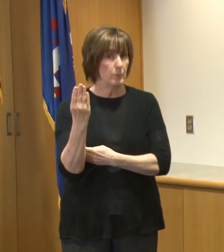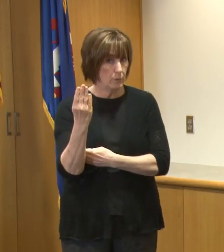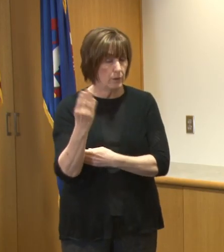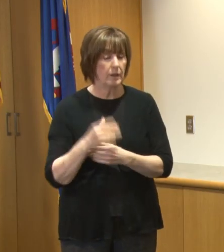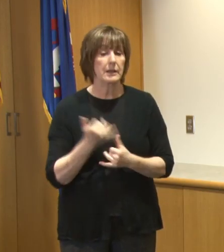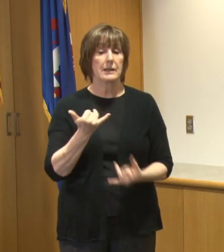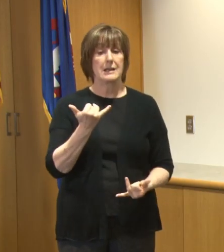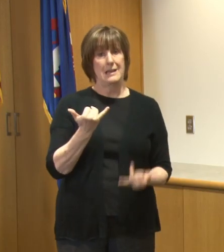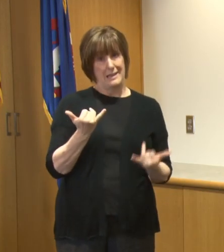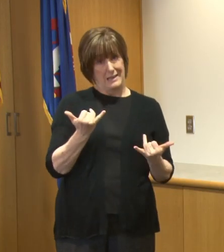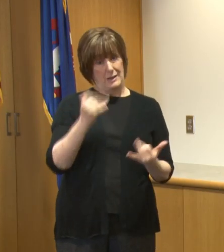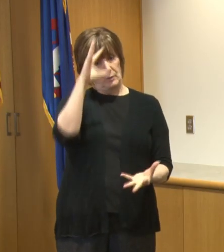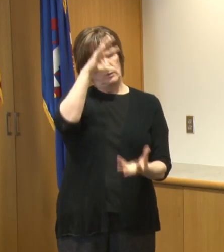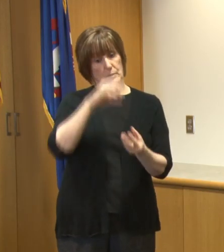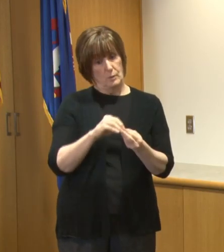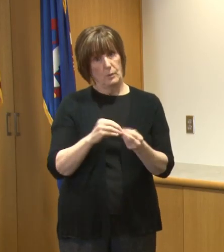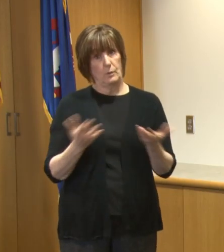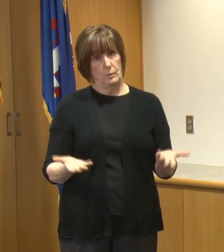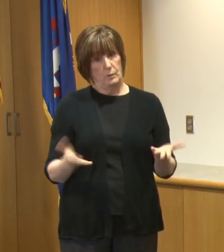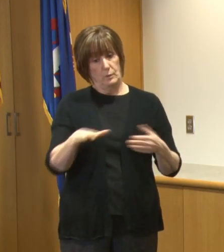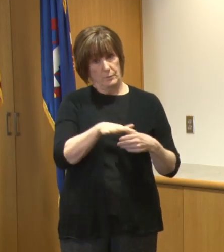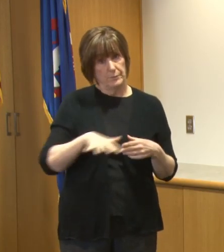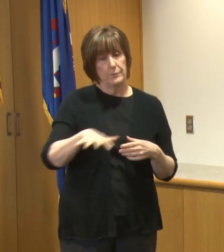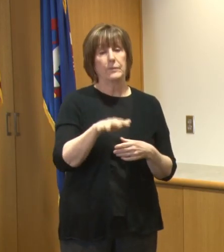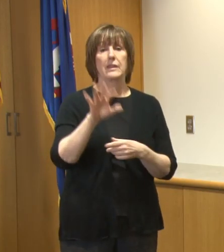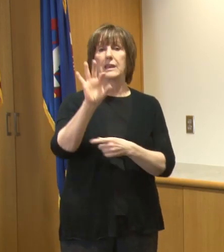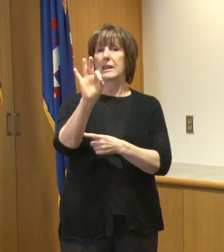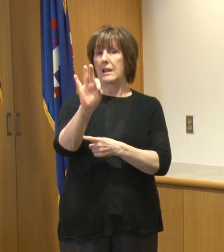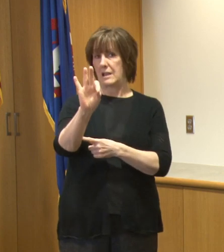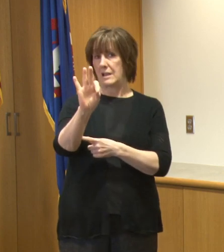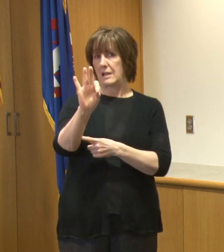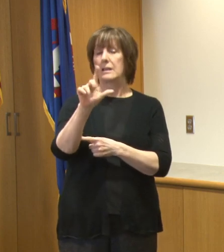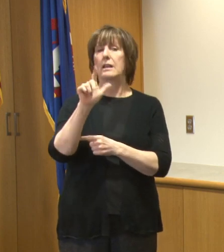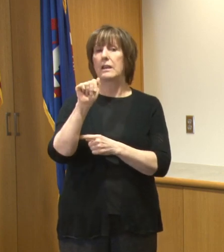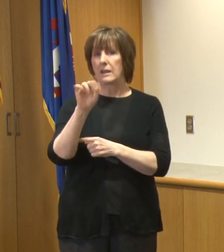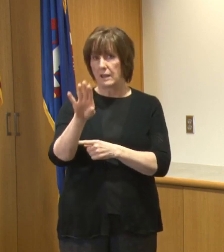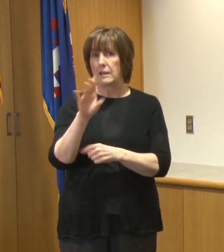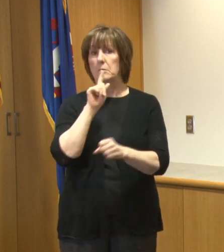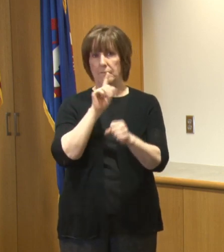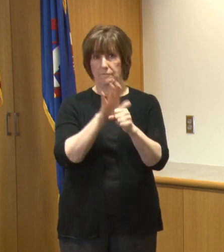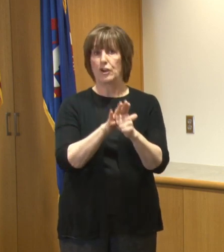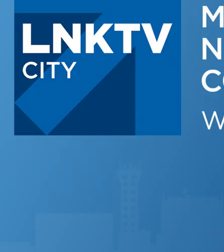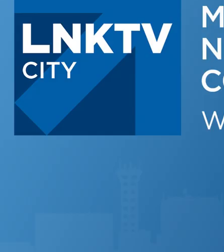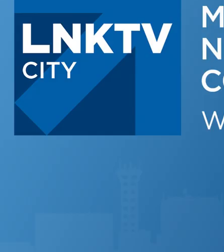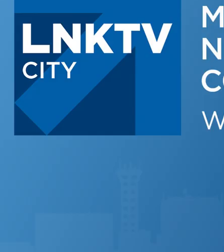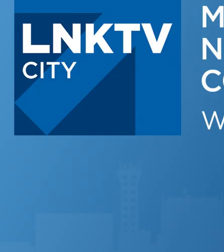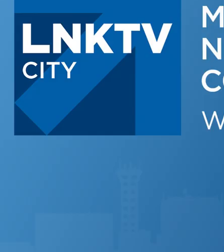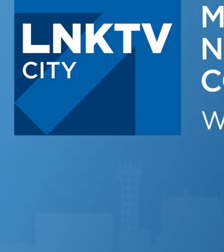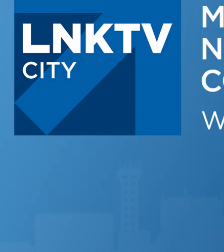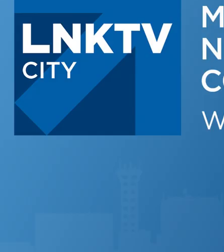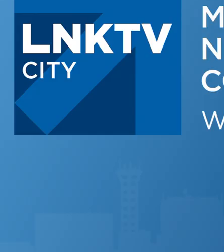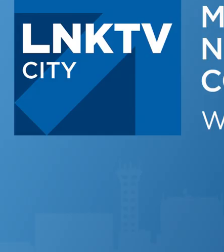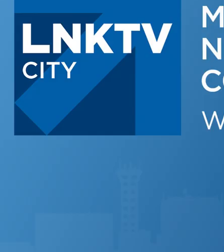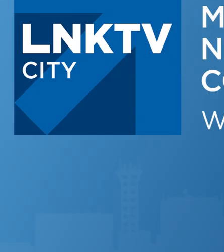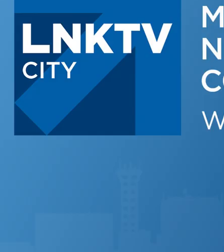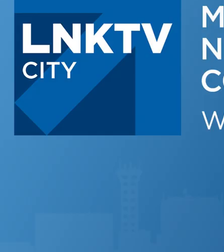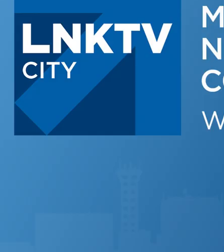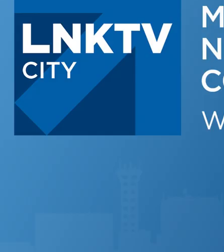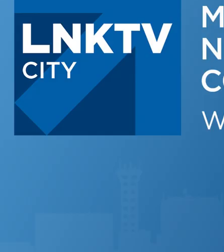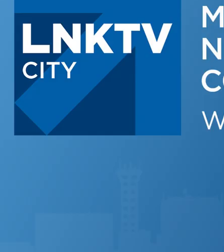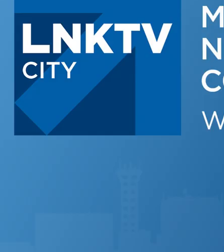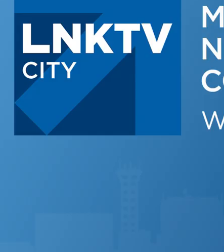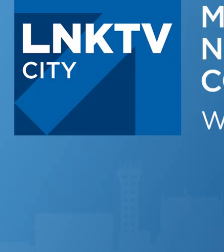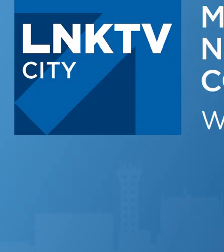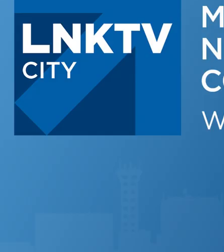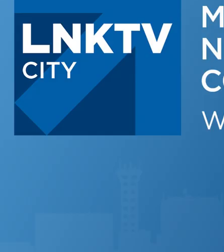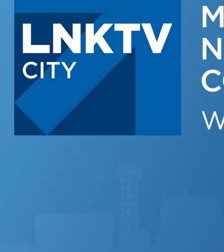That brings the total in Lincoln and Lancaster County to 9 lab-confirmed cases of COVID-19. 8 are